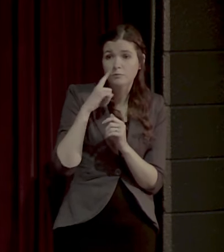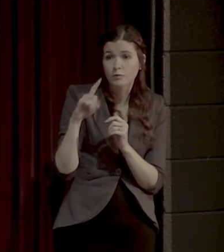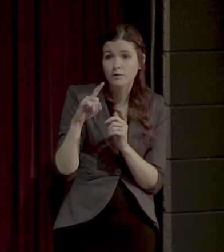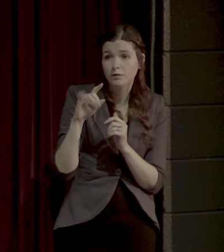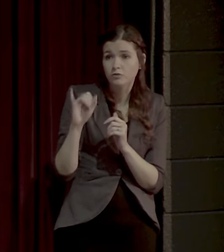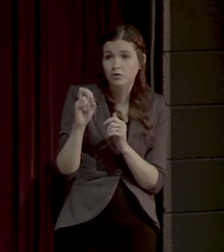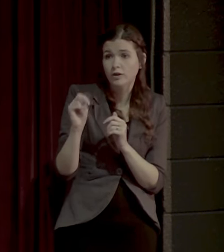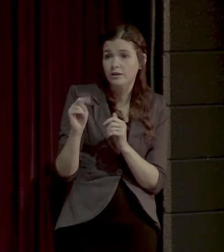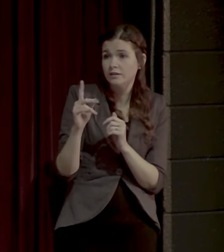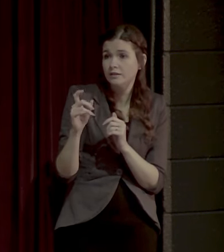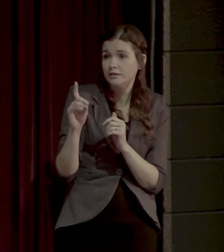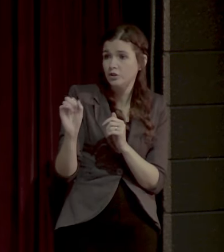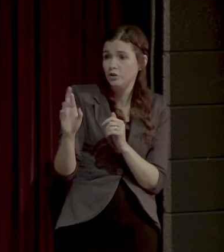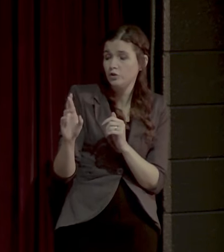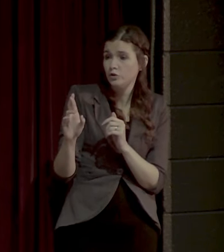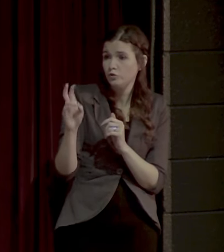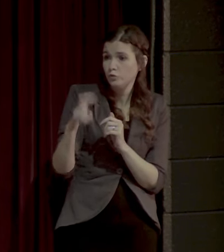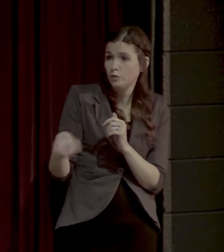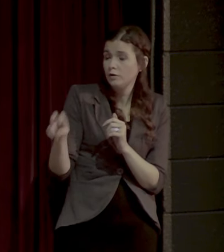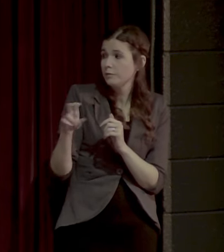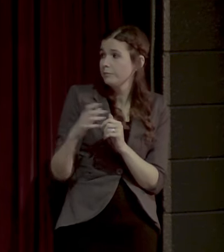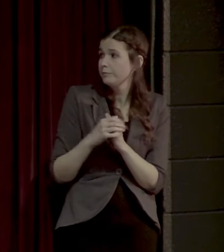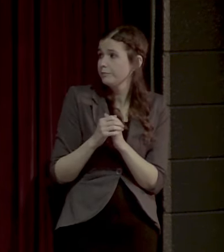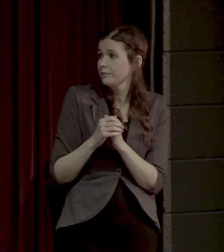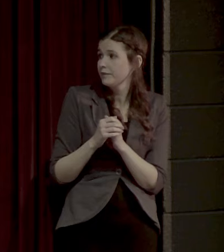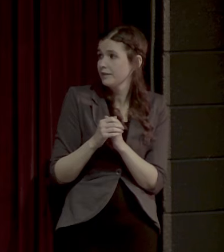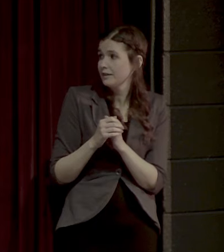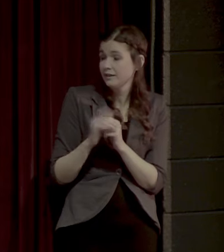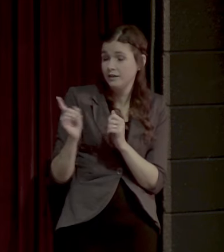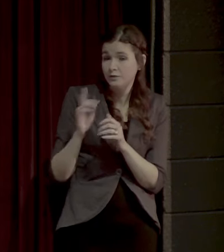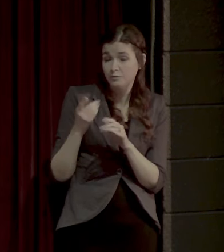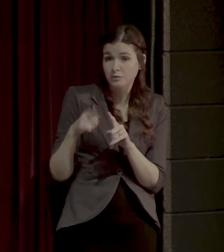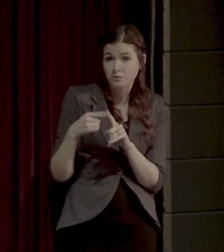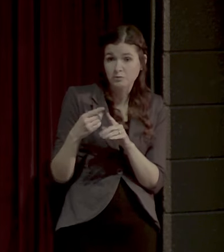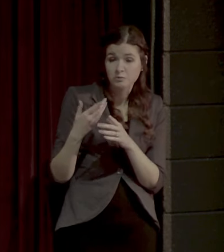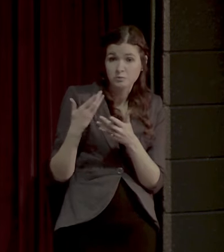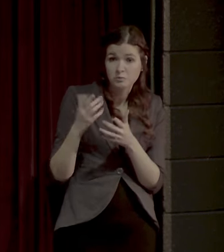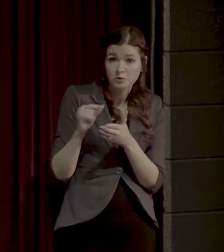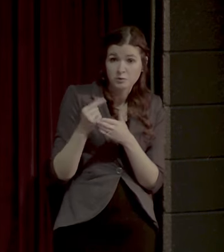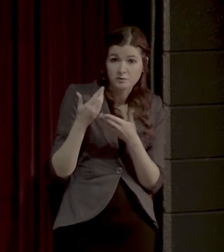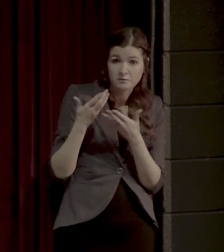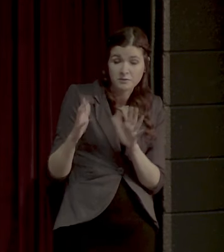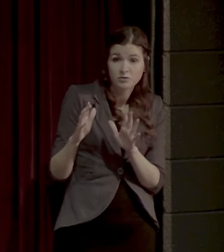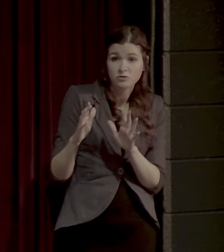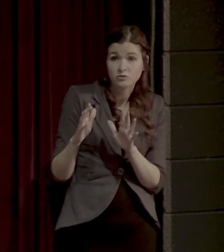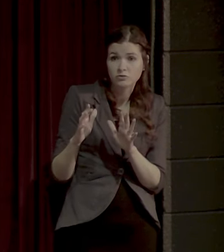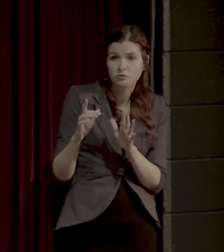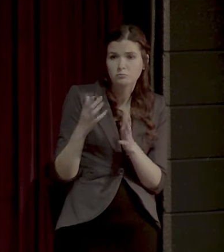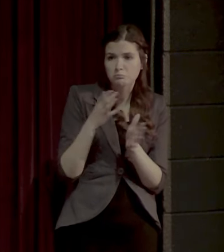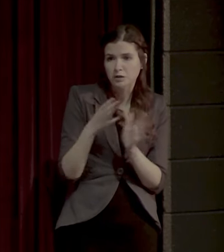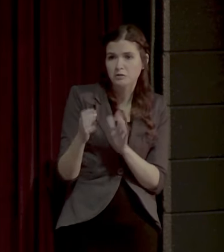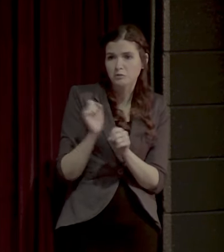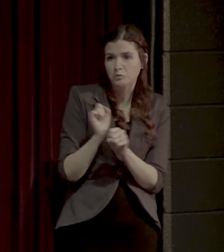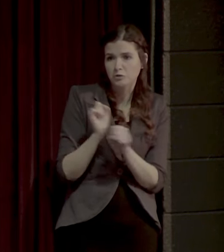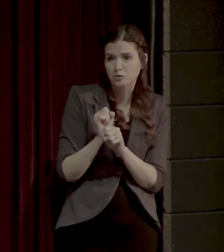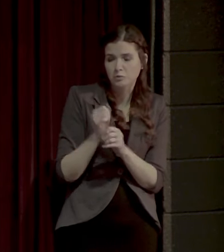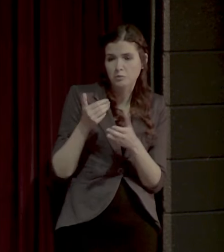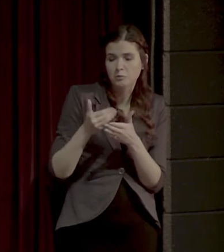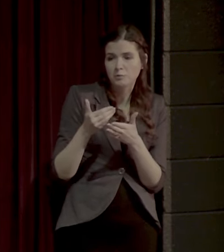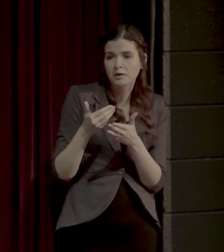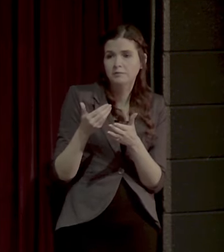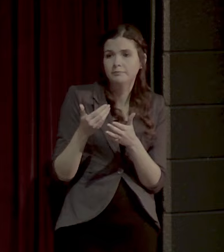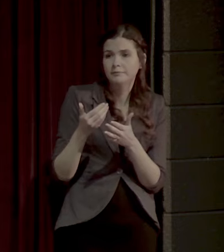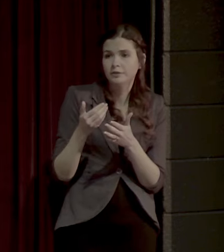personal protective equipment sales associate. After graduation, she plans to work at the nearby Schmidt Farms. Congratulations,